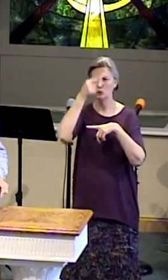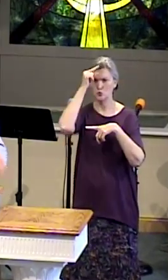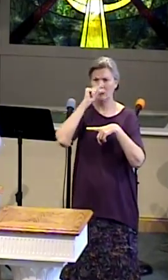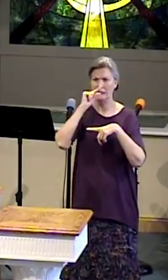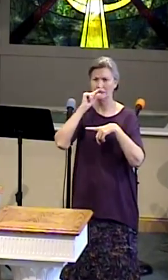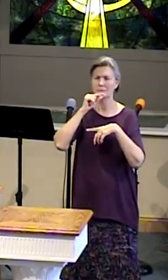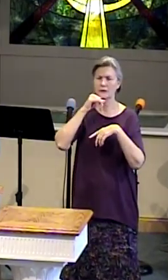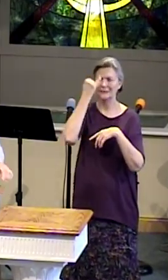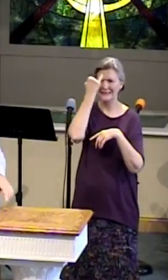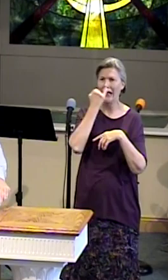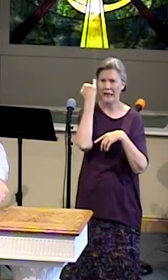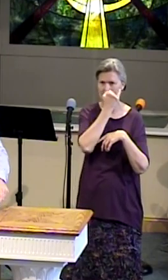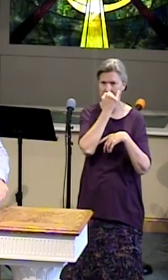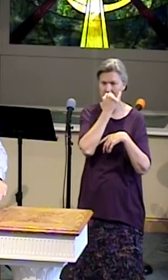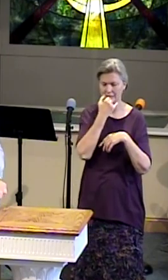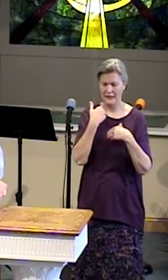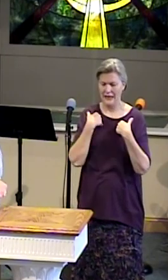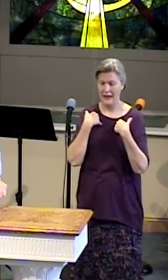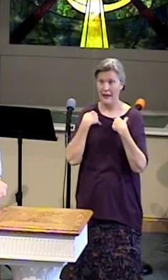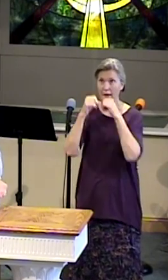he said he had a vision.